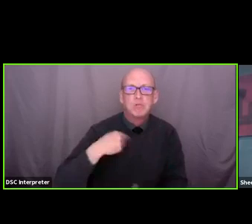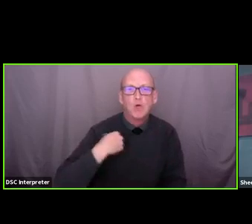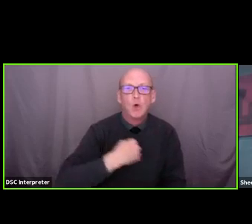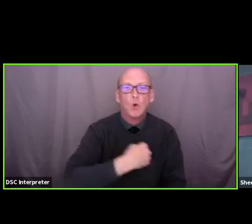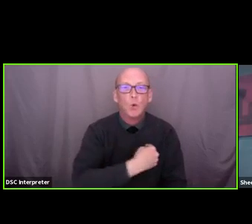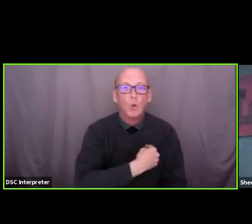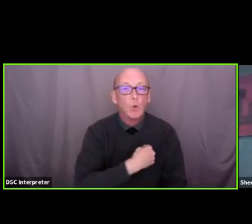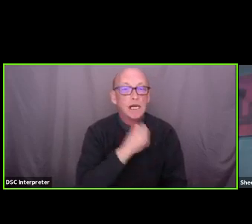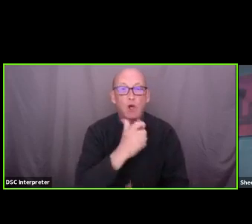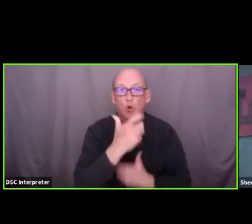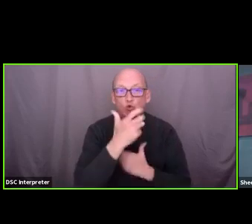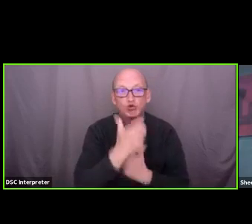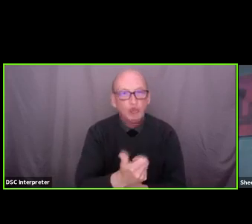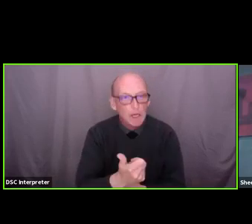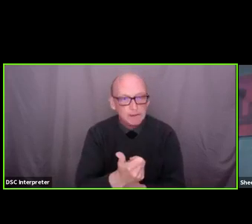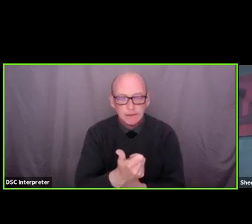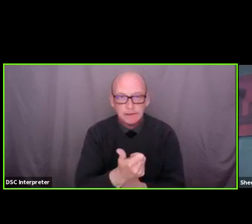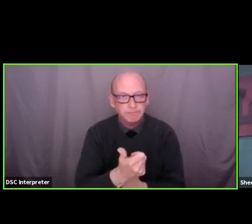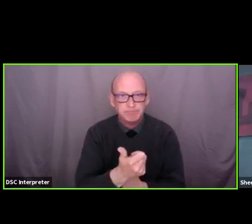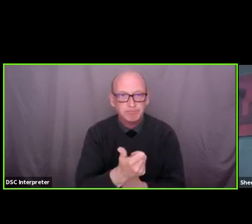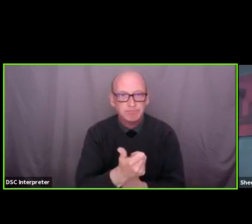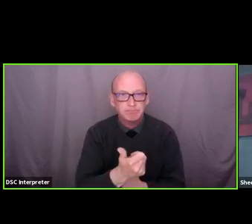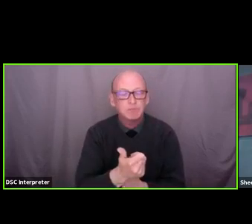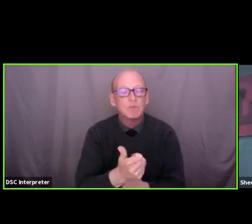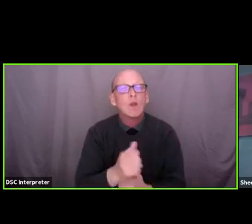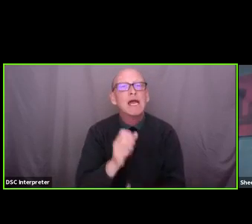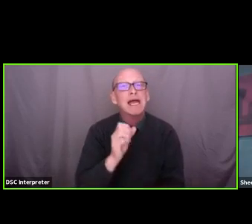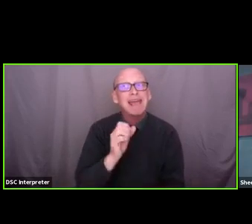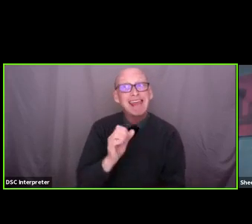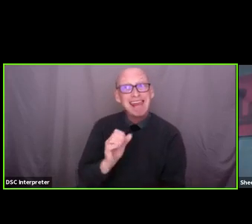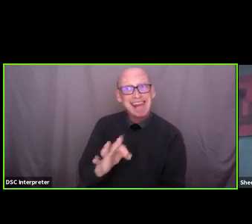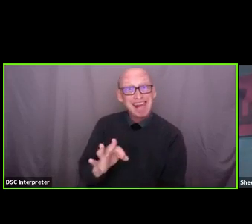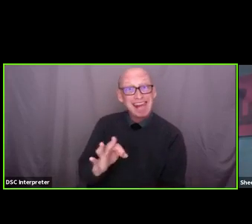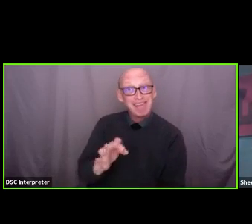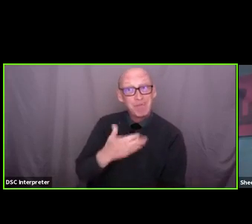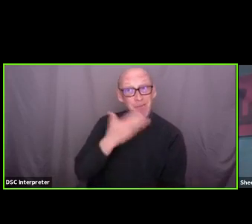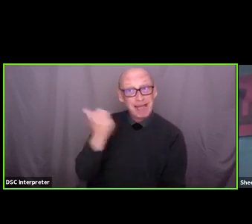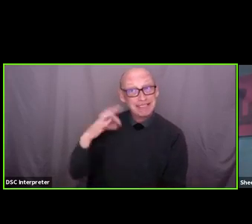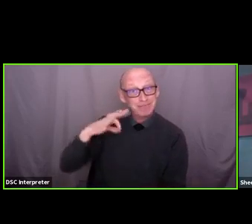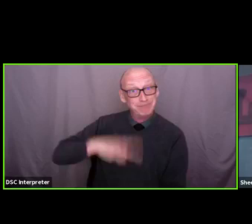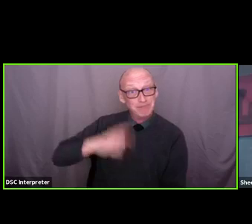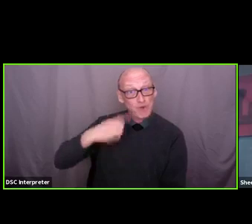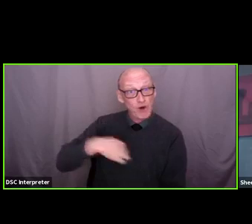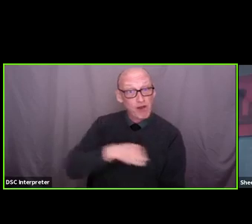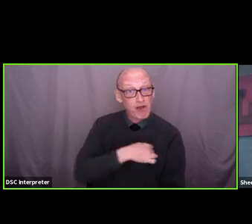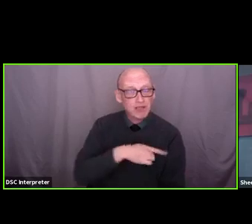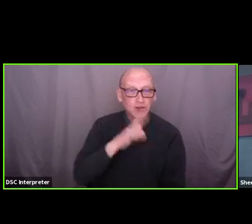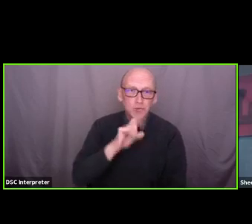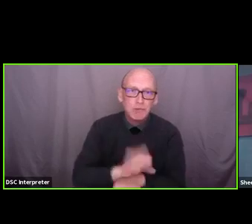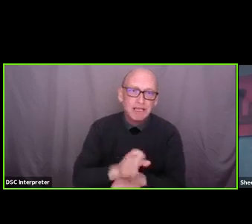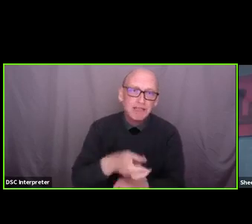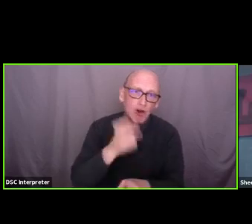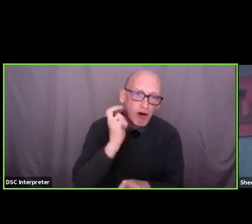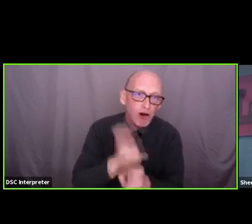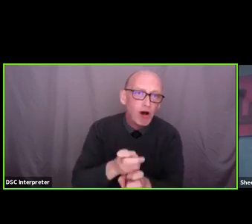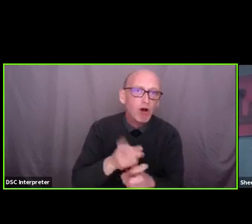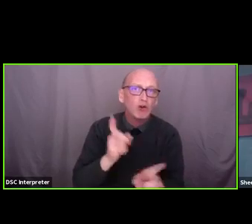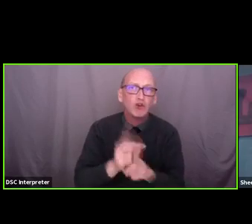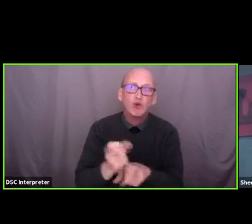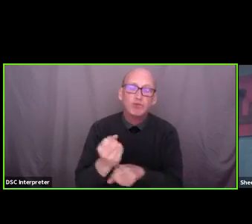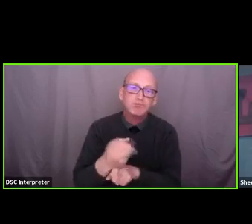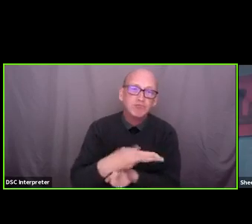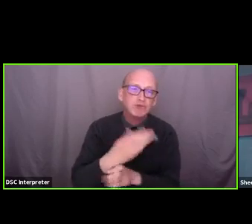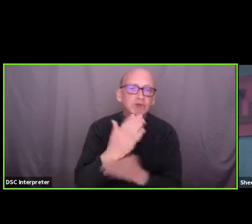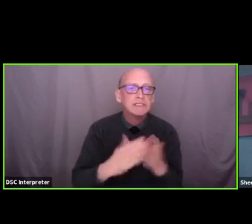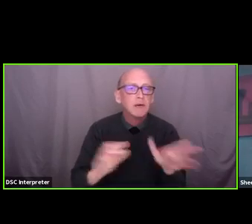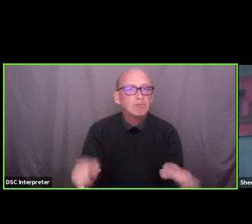don't trust right away. Even if it's the best benefit for us, it's very hard to overcome some of the